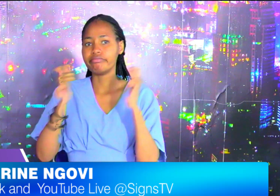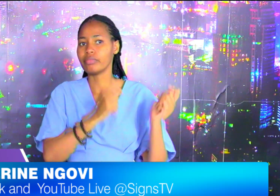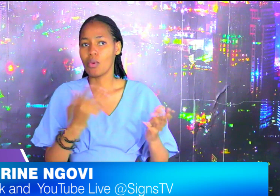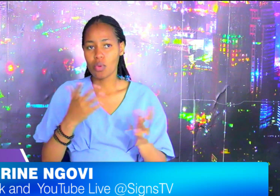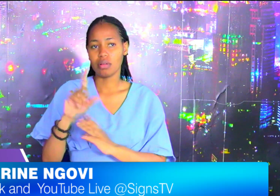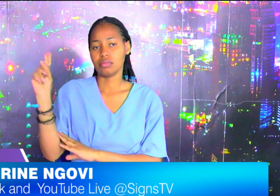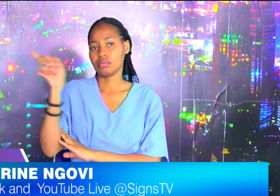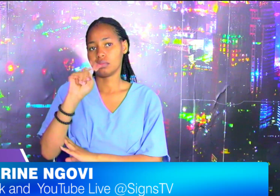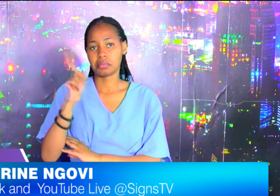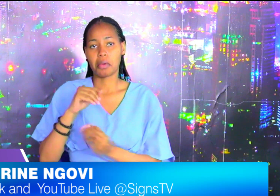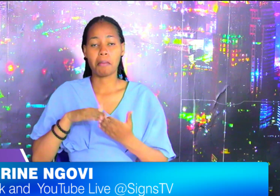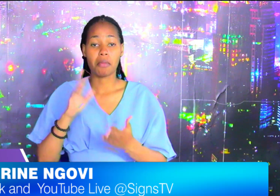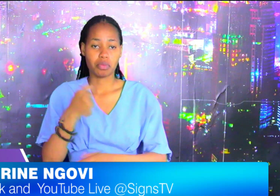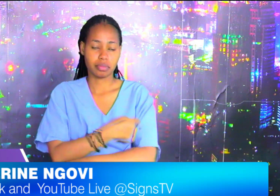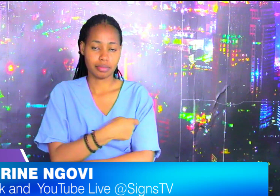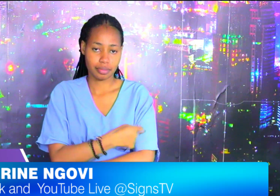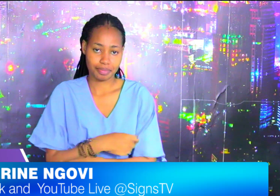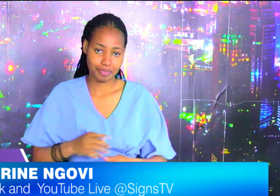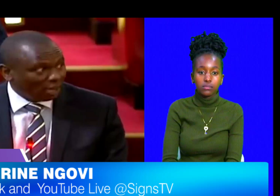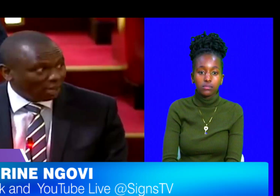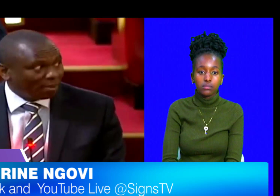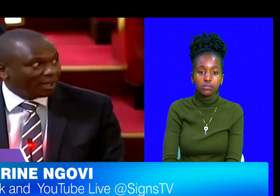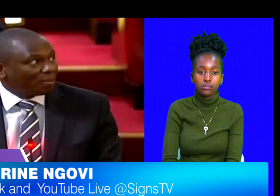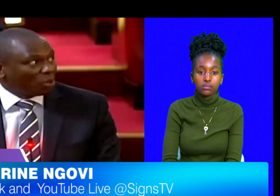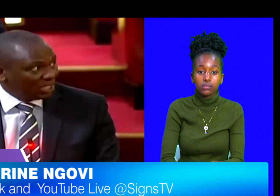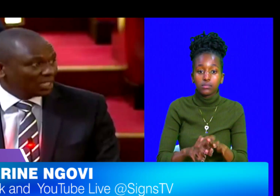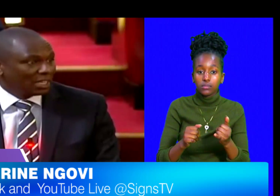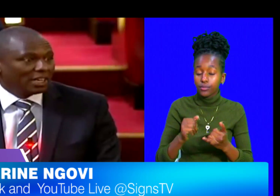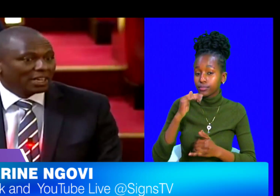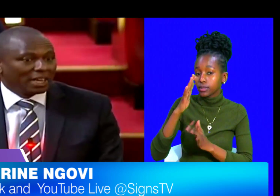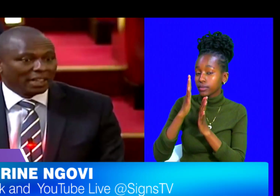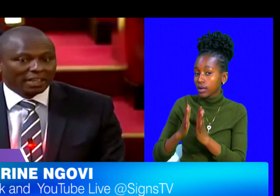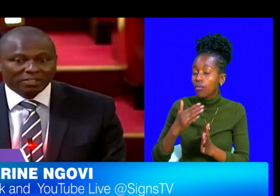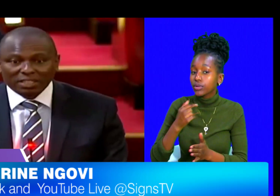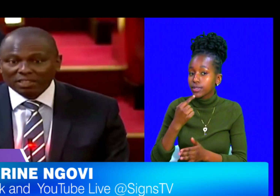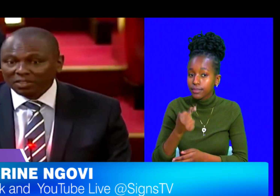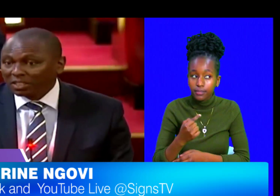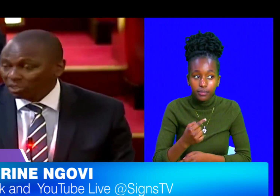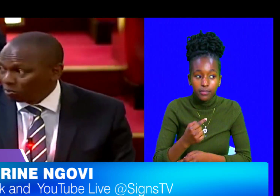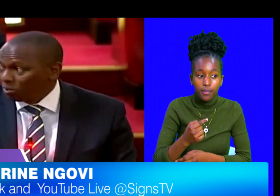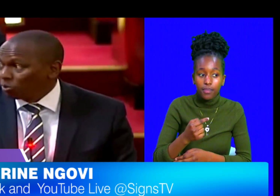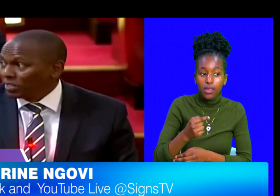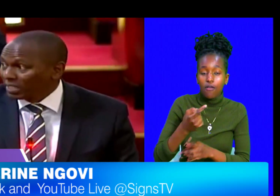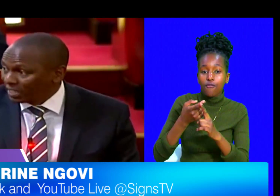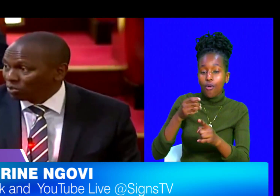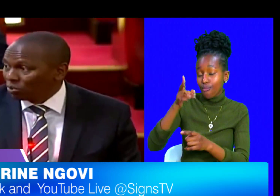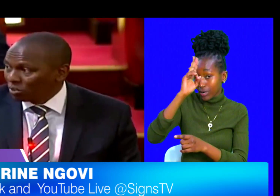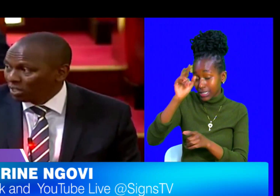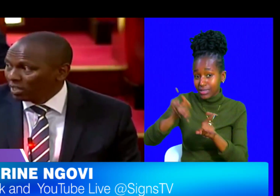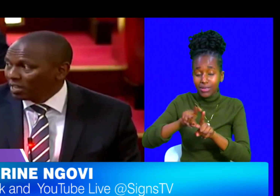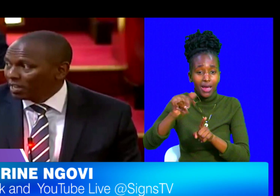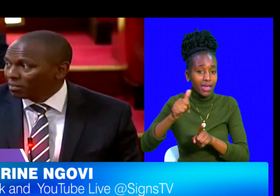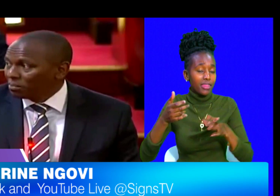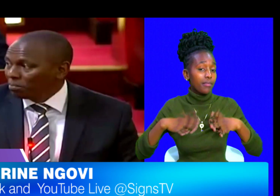Nairobi for further treatment. And I hope that the police and the other investigative agencies will be able to investigate